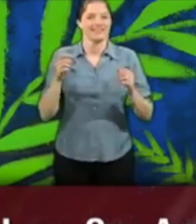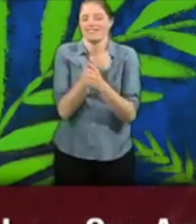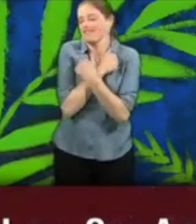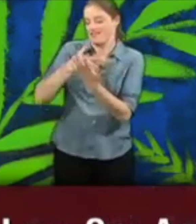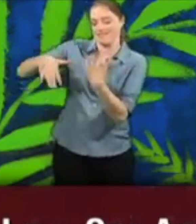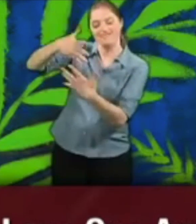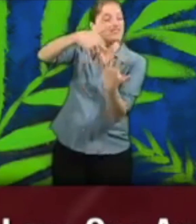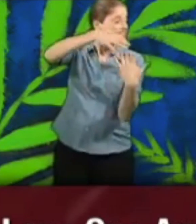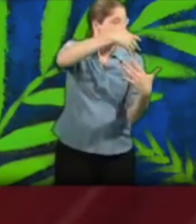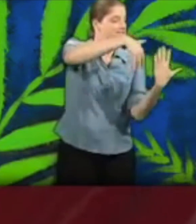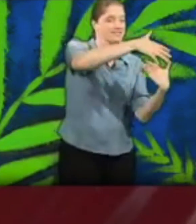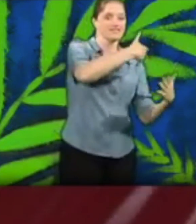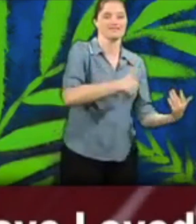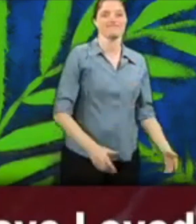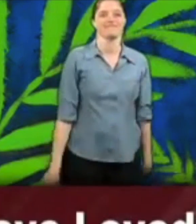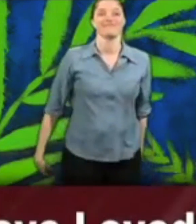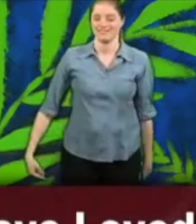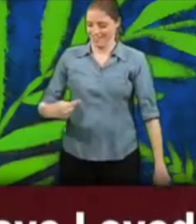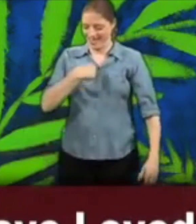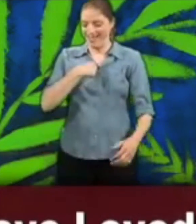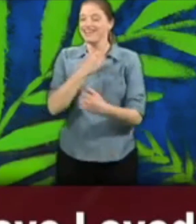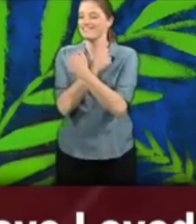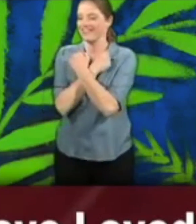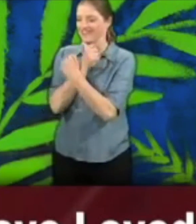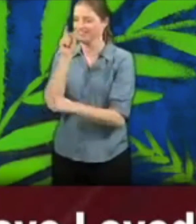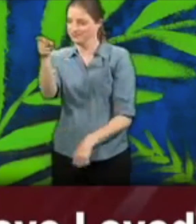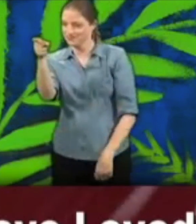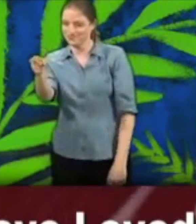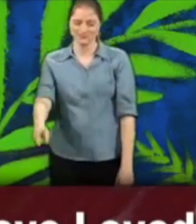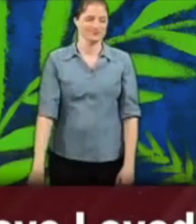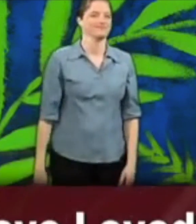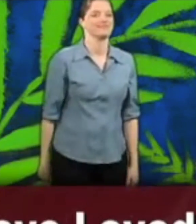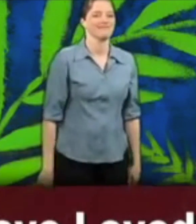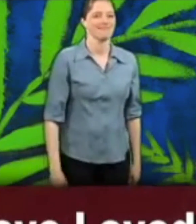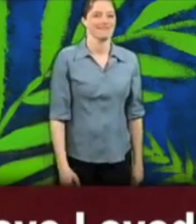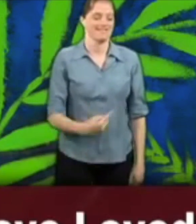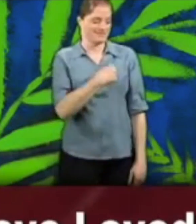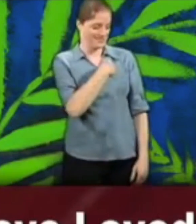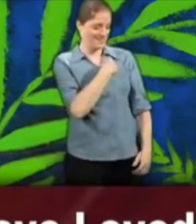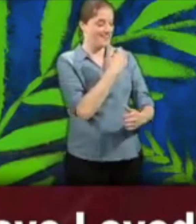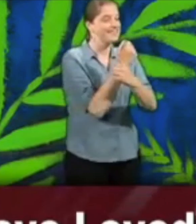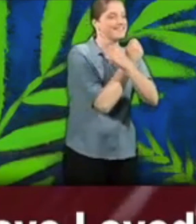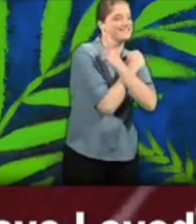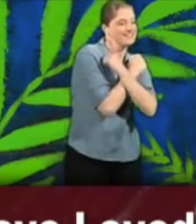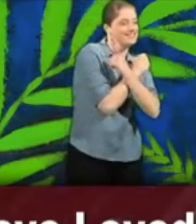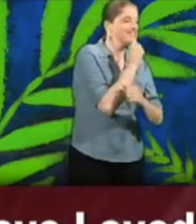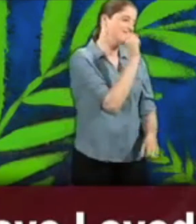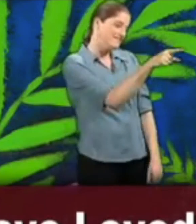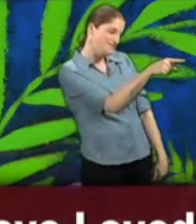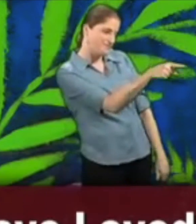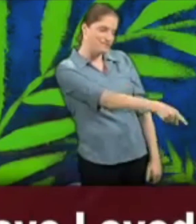one another. As I have loved you. As I have loved you.